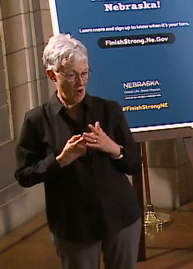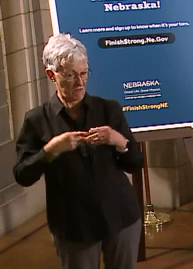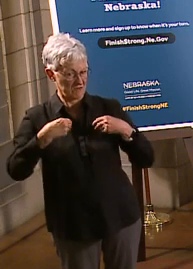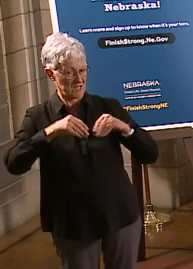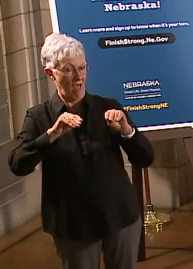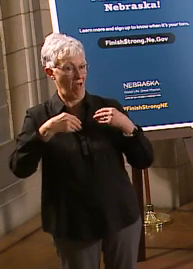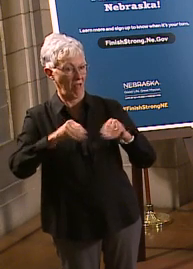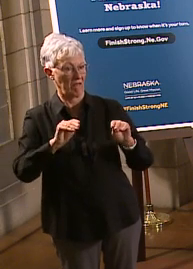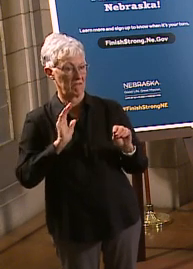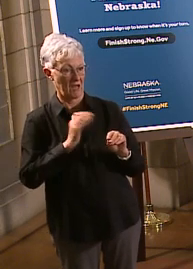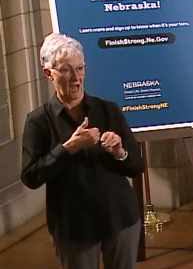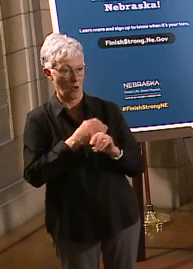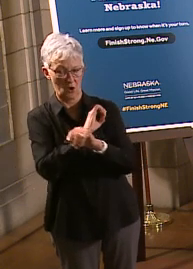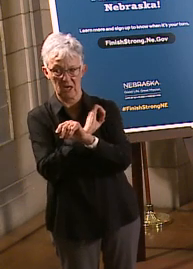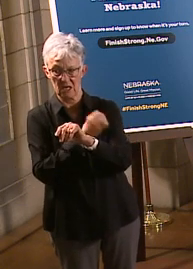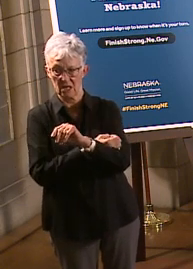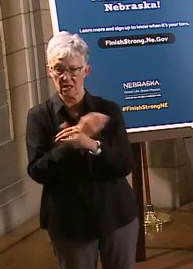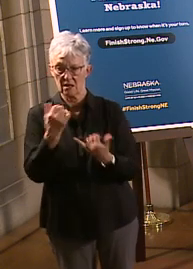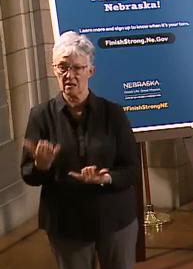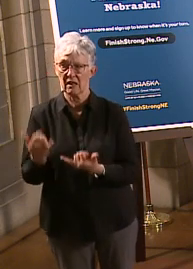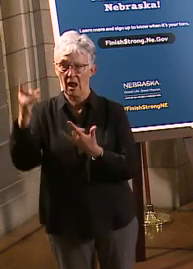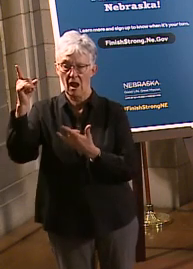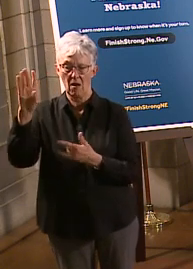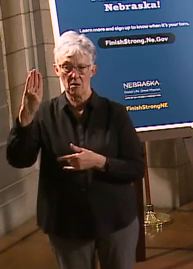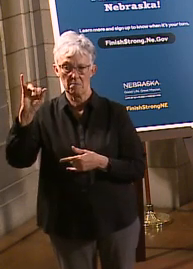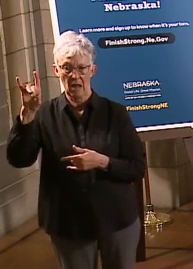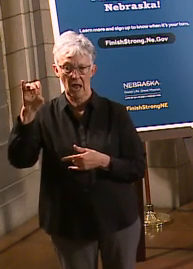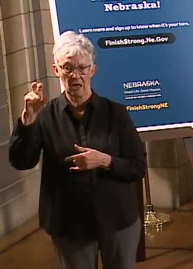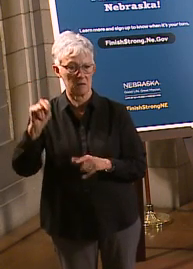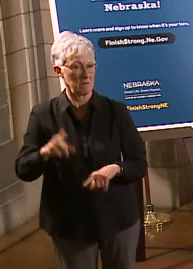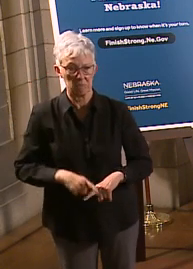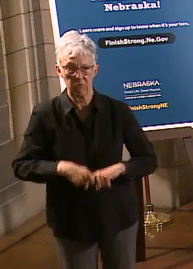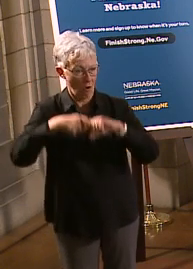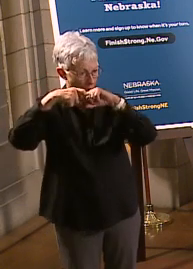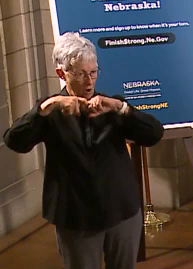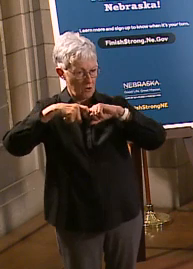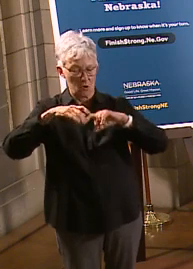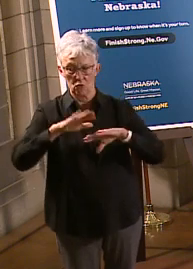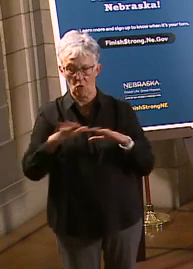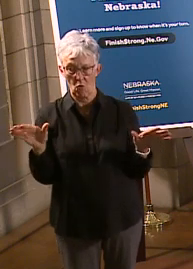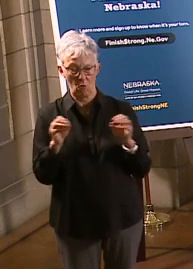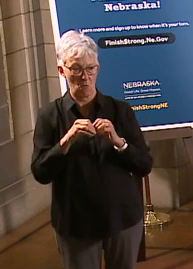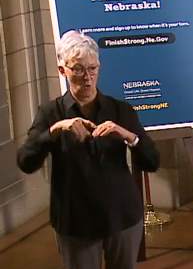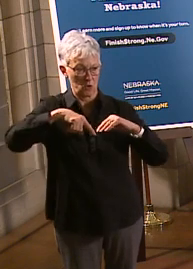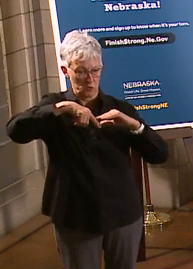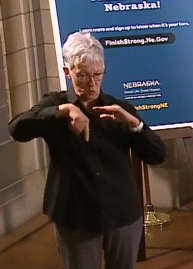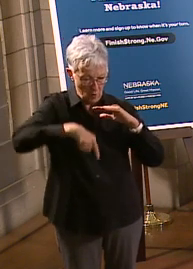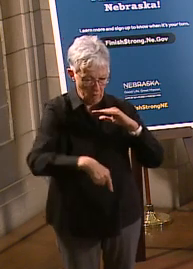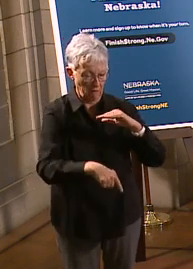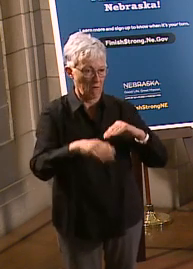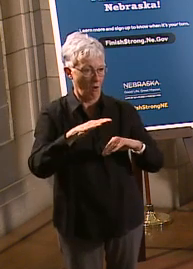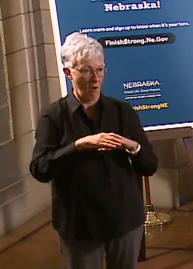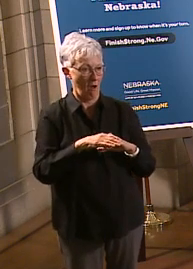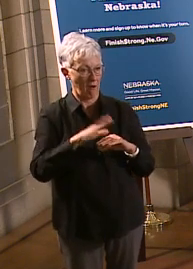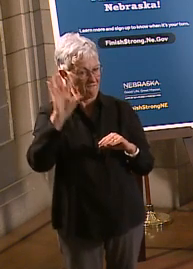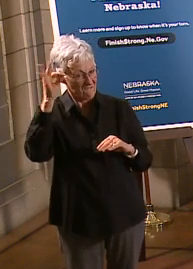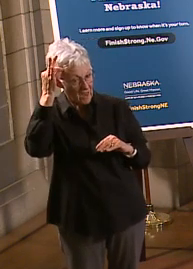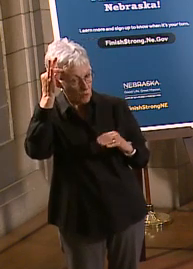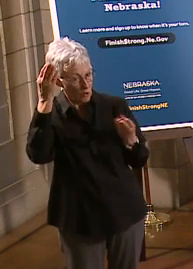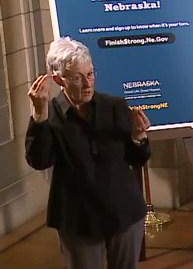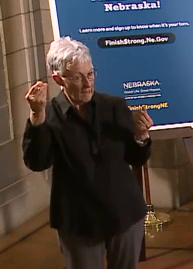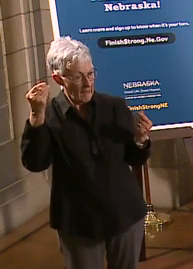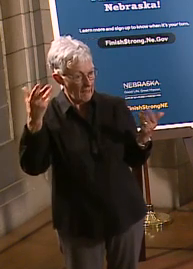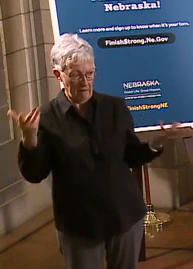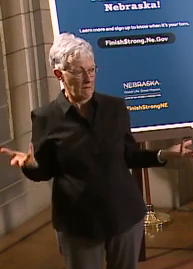and now the Biden administration has put a pause on that drilling on federal lands, which means that that's going to harm our ability to produce our own